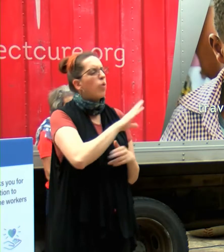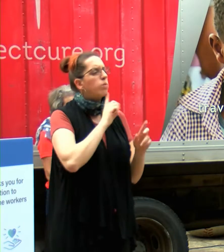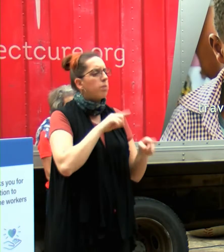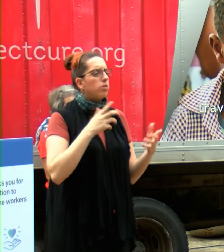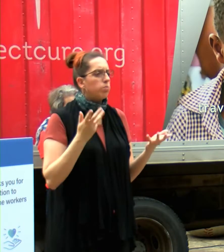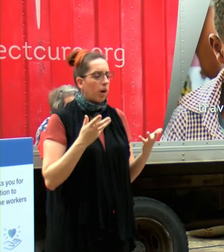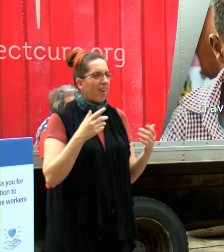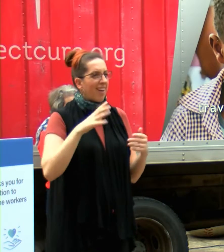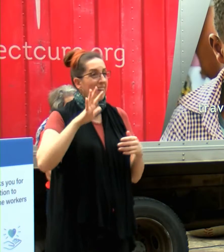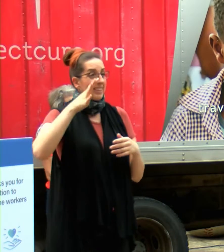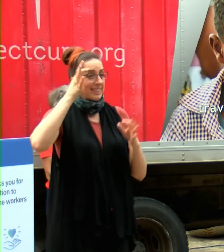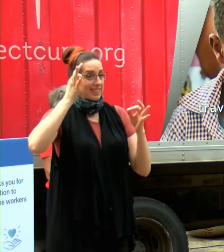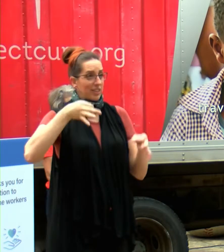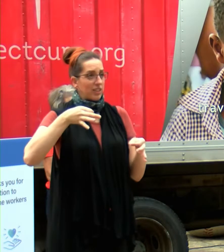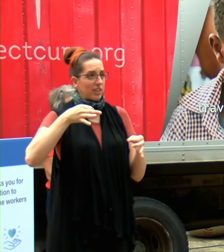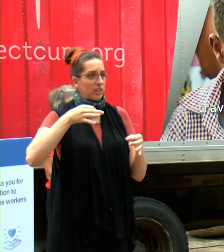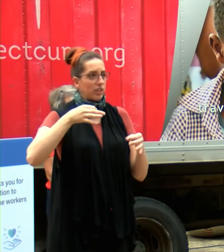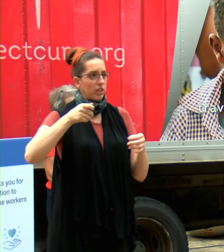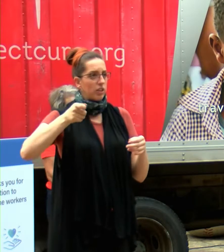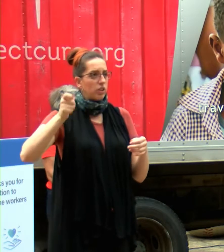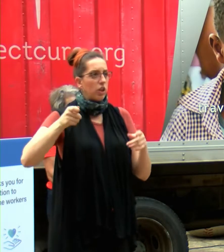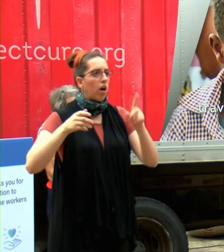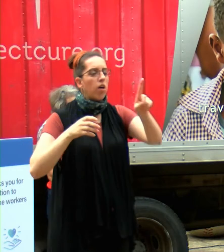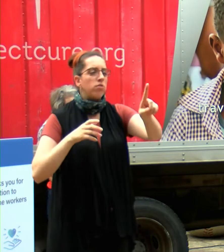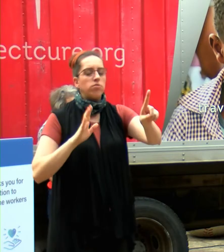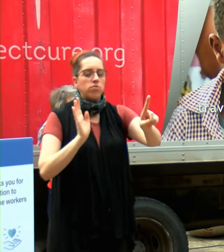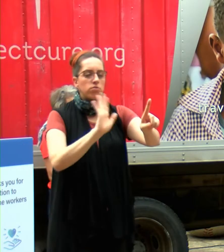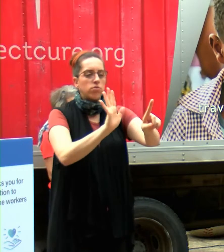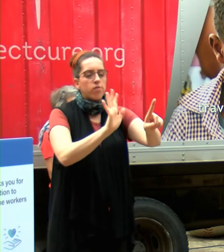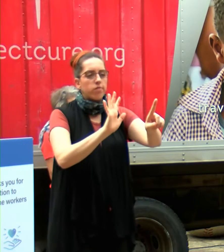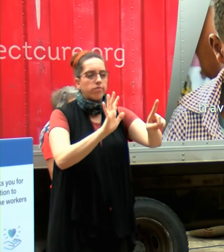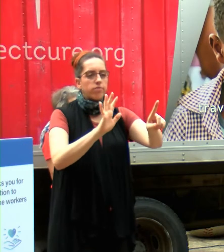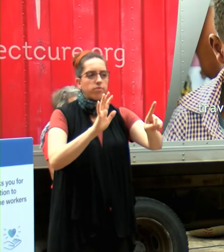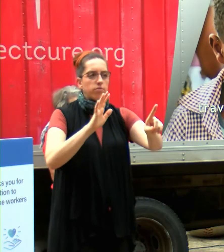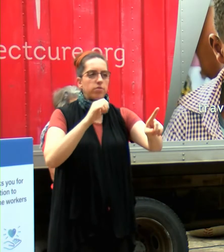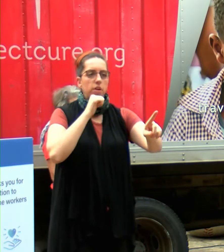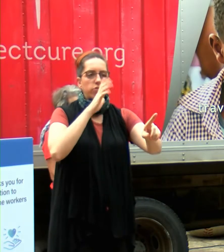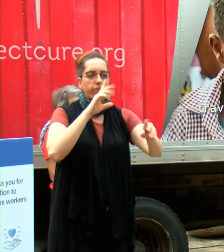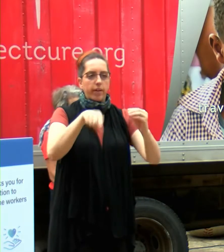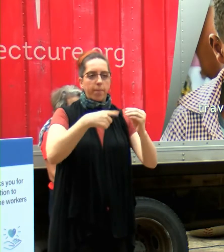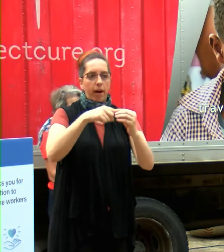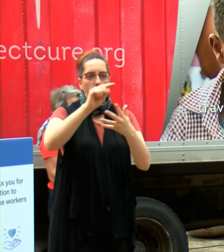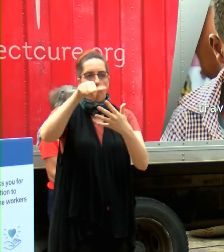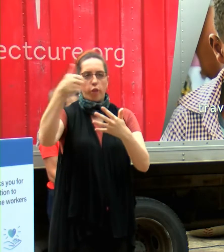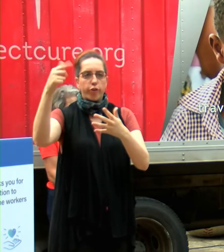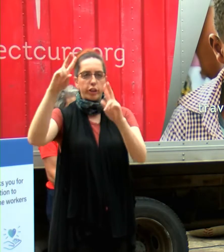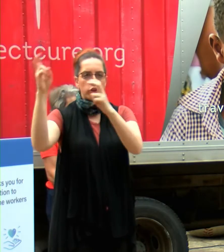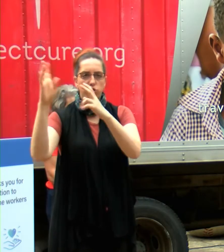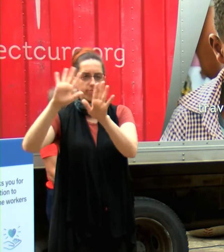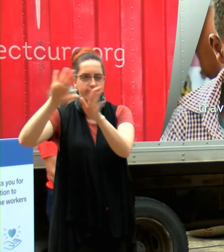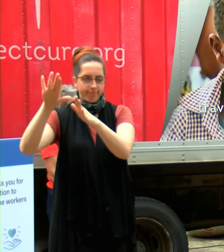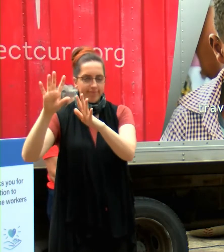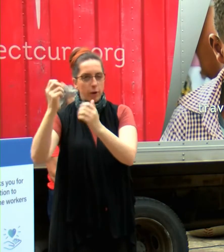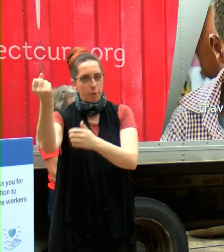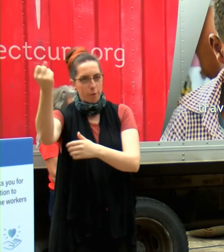the decision that Judge Hidalgo. Oh, this is just for the drive for right now. This is part